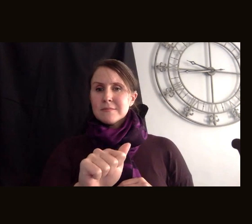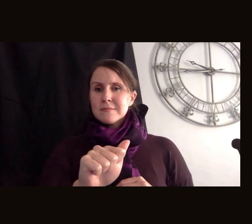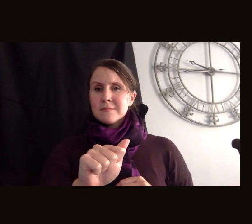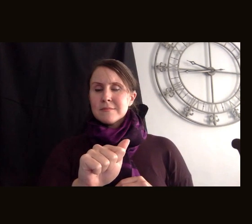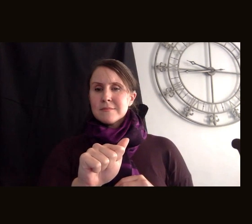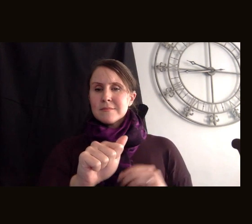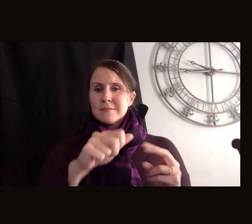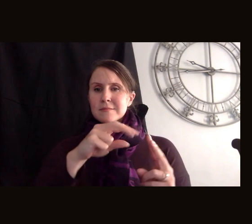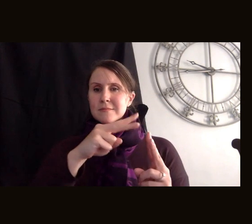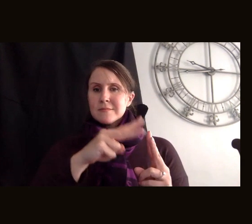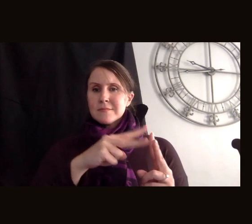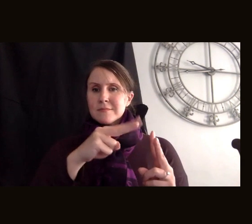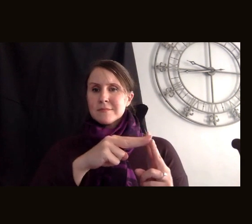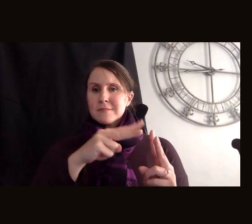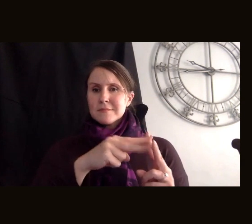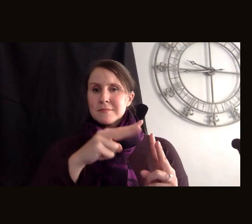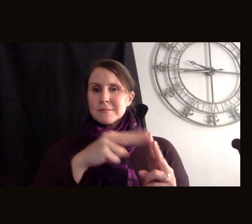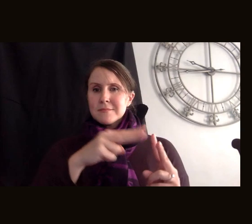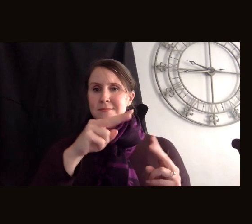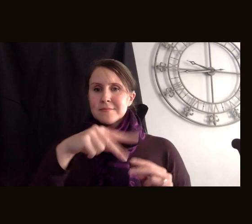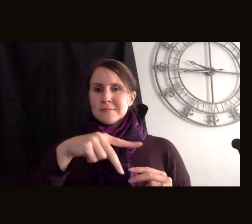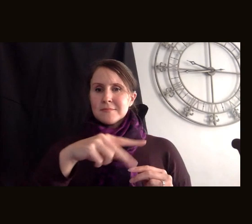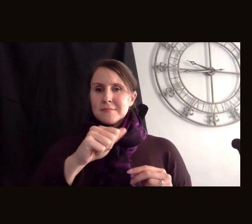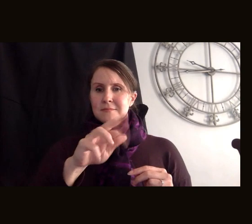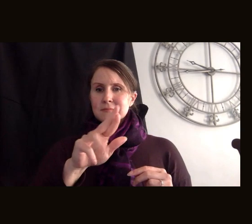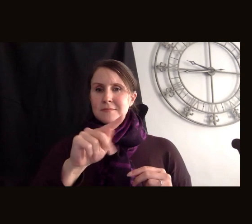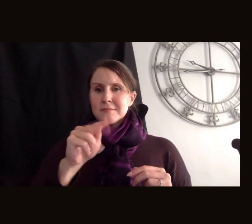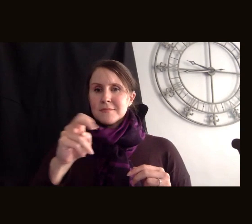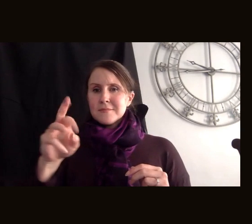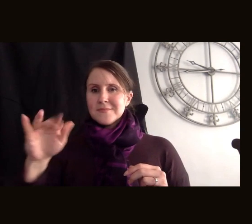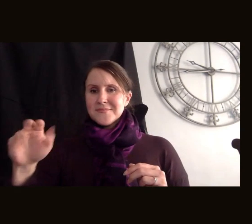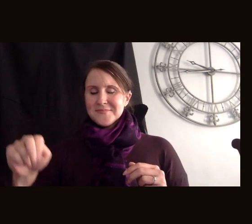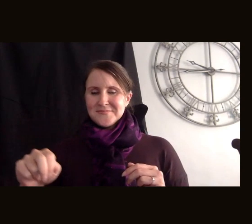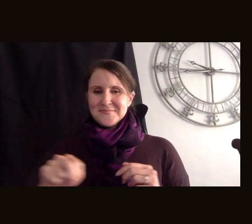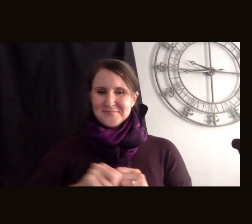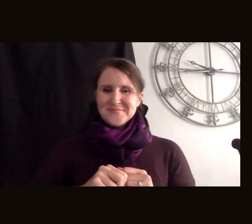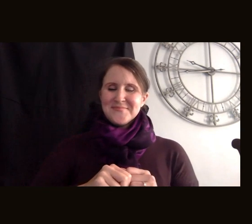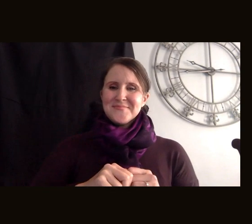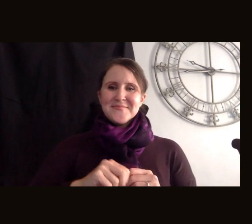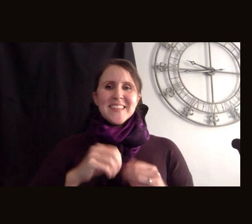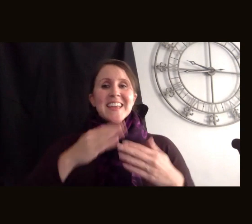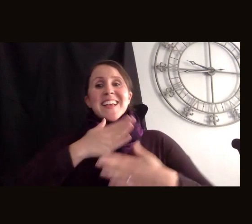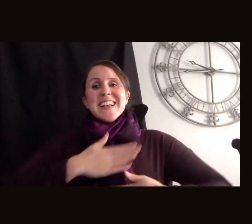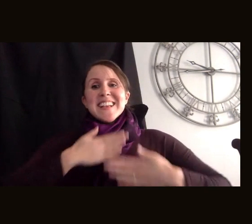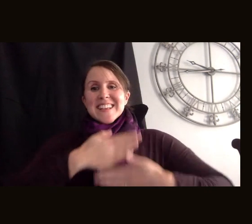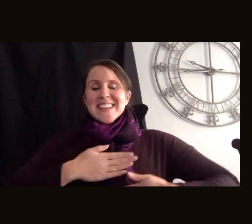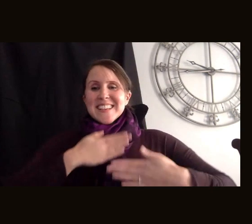They will be teaching salsa, but in partners.